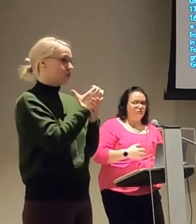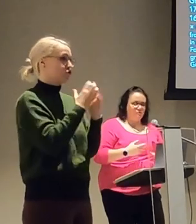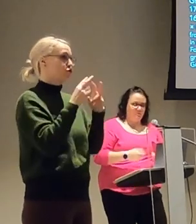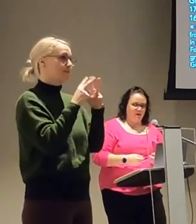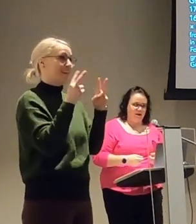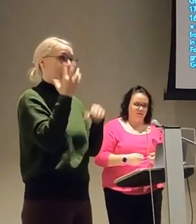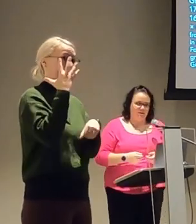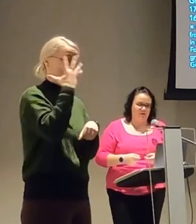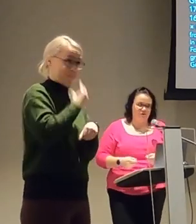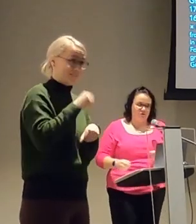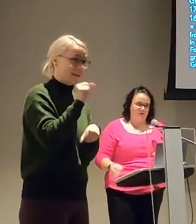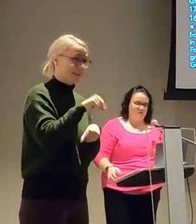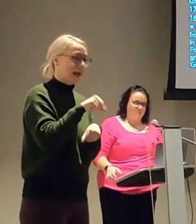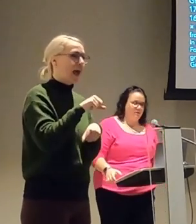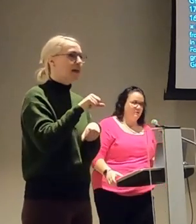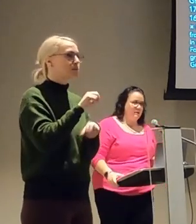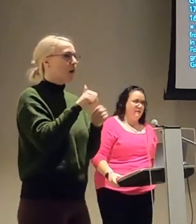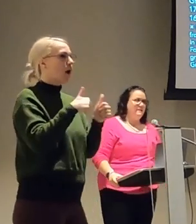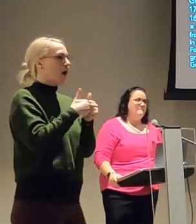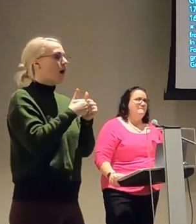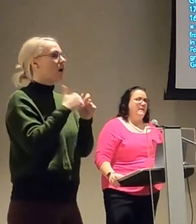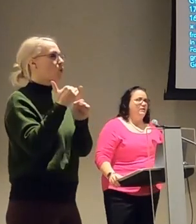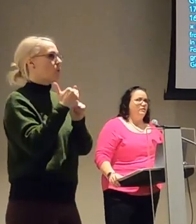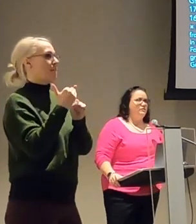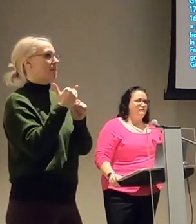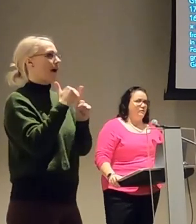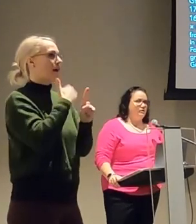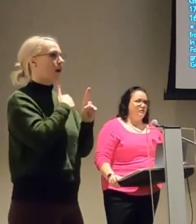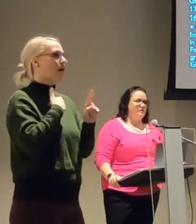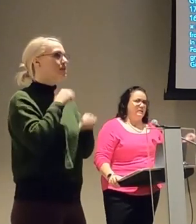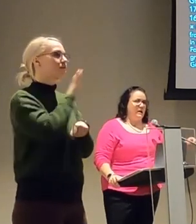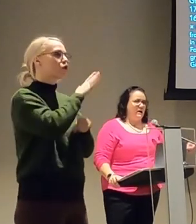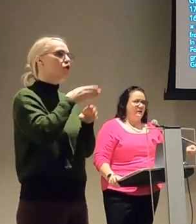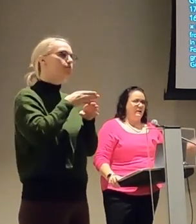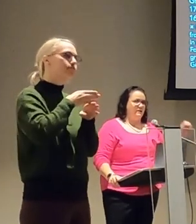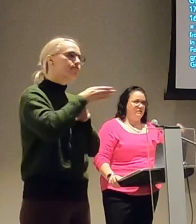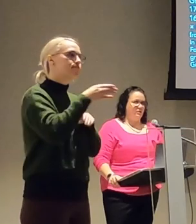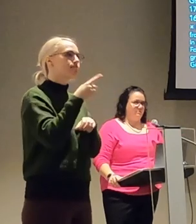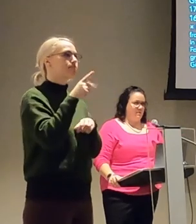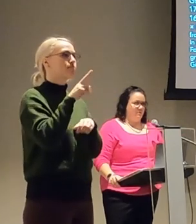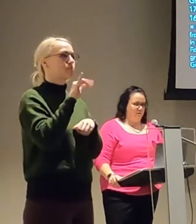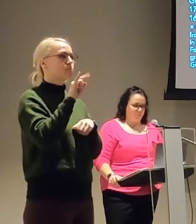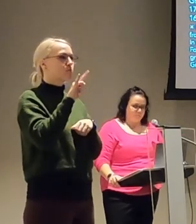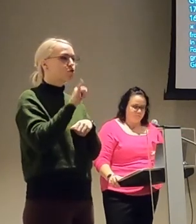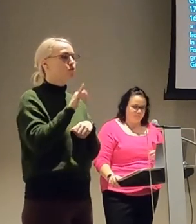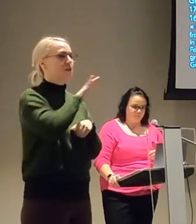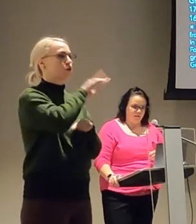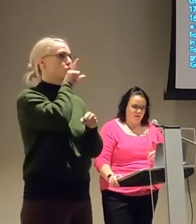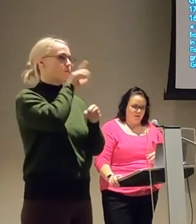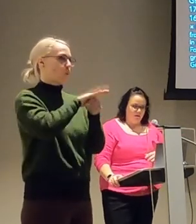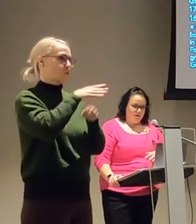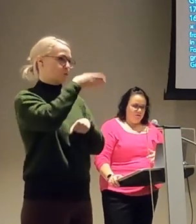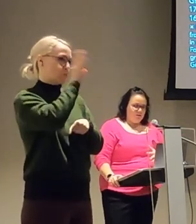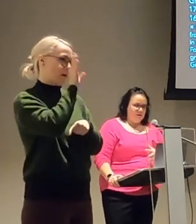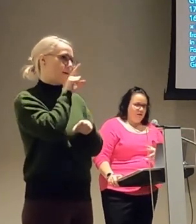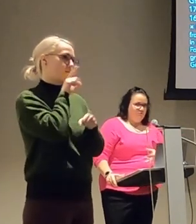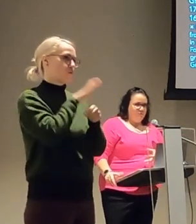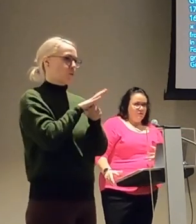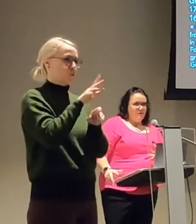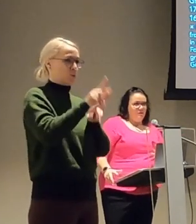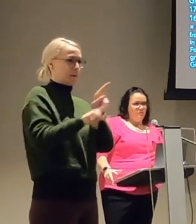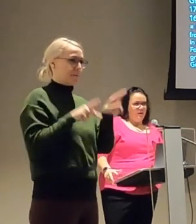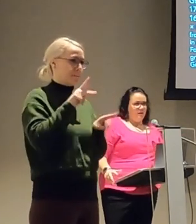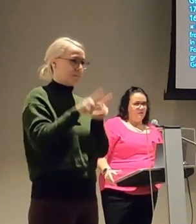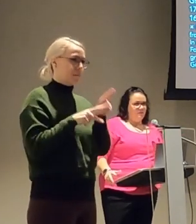are also reminded of Judith's purity and her devotion to God and to her people. She's kind